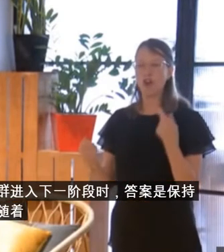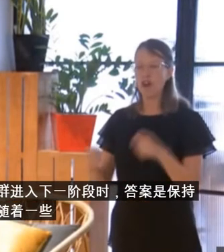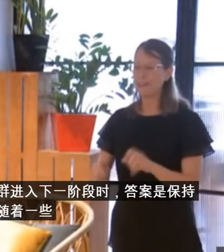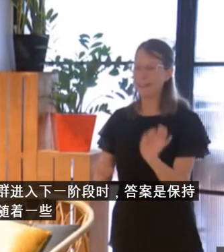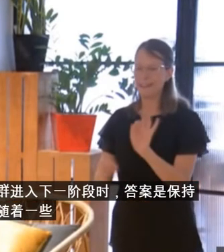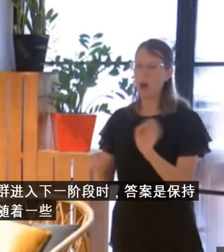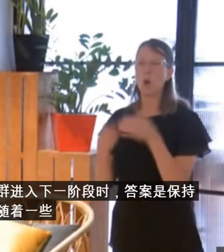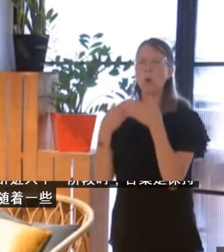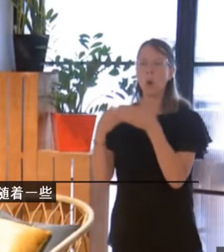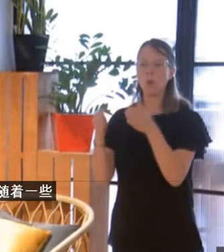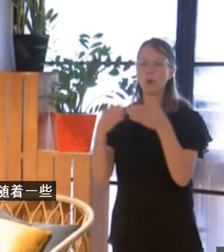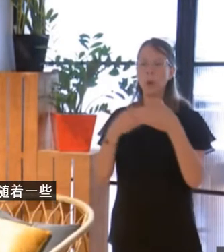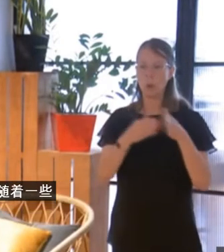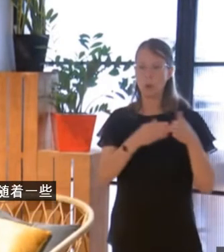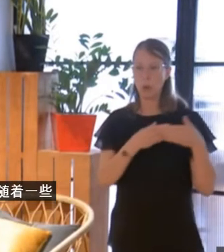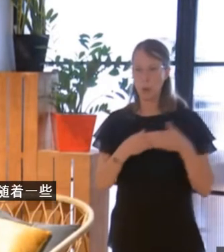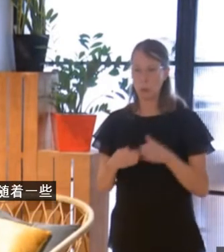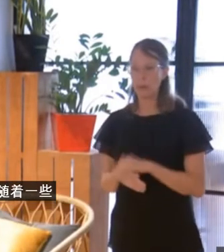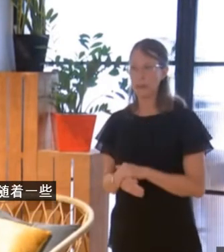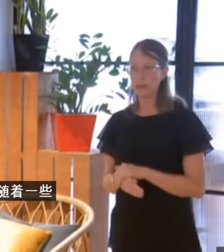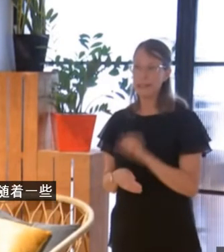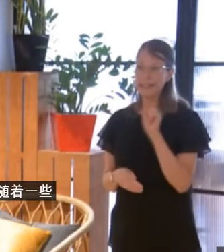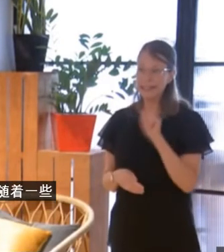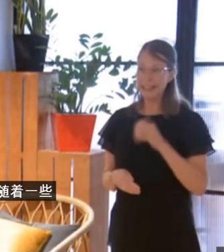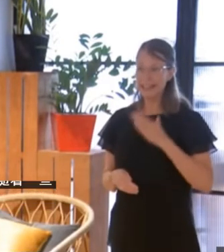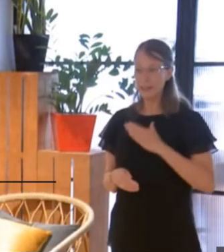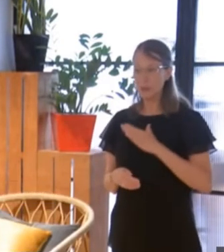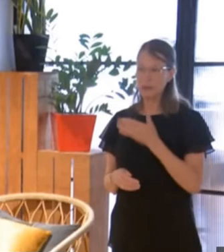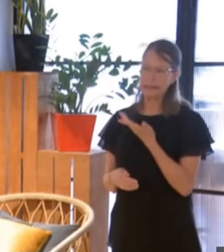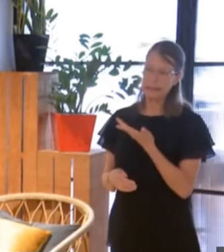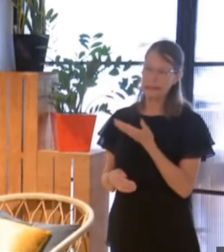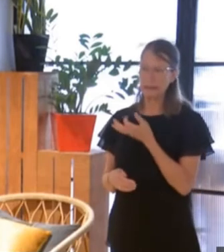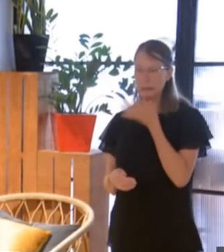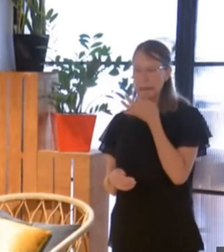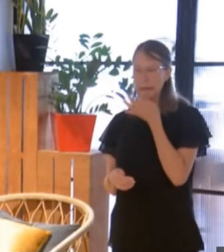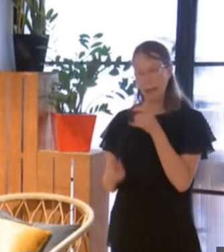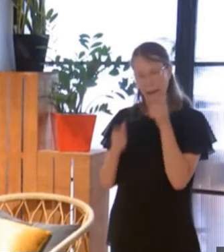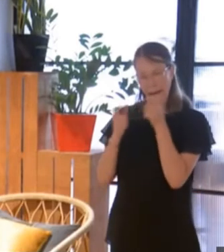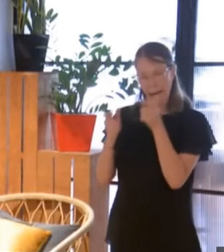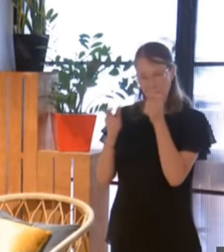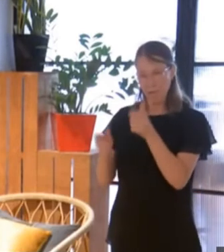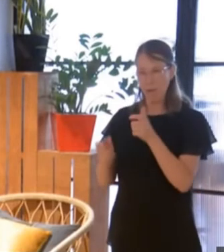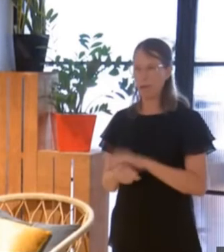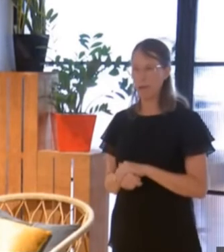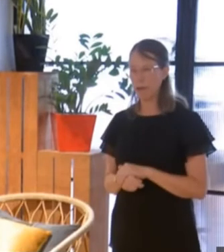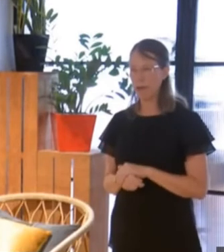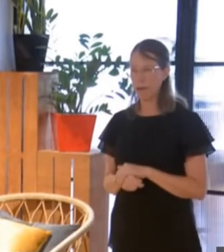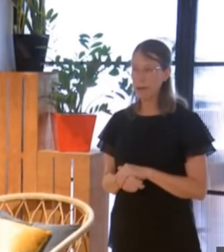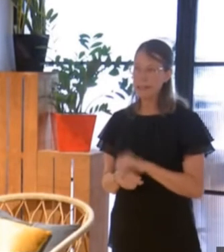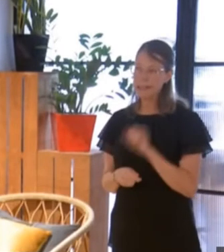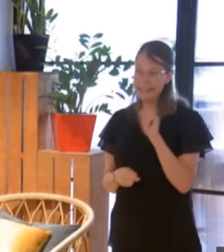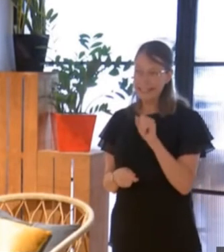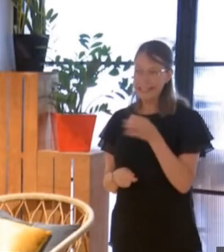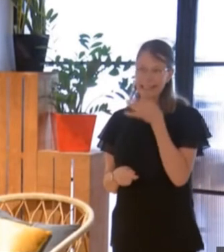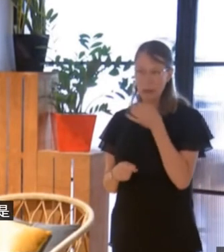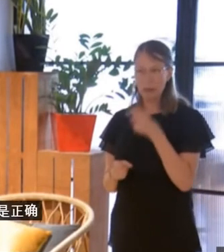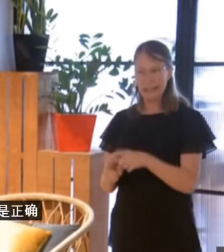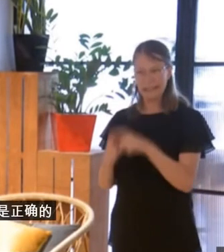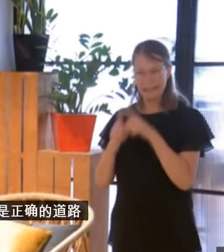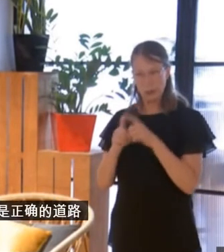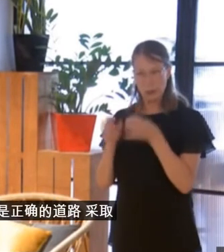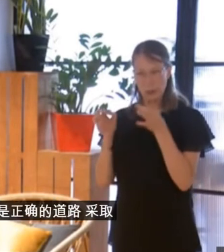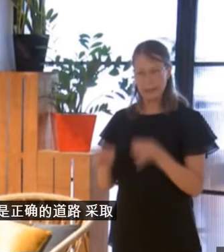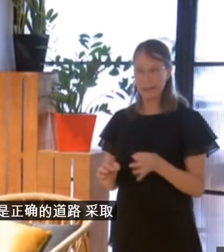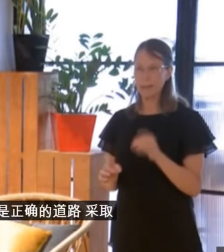that's come with some transitional challenges. But ultimately, despite being a difficult path to take, it's the